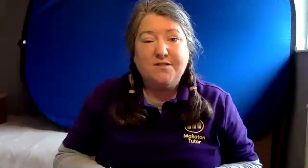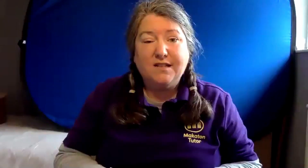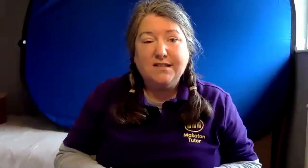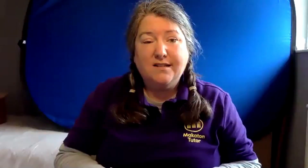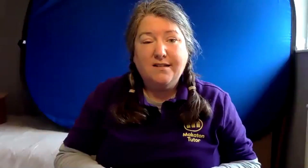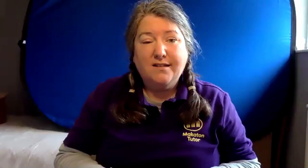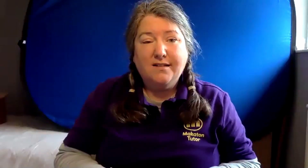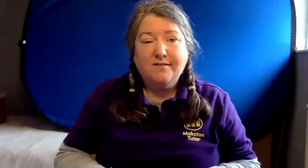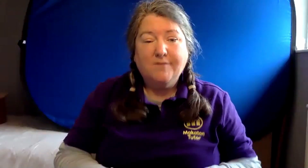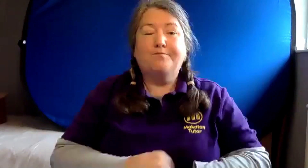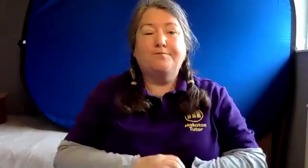it.